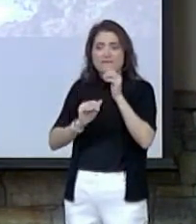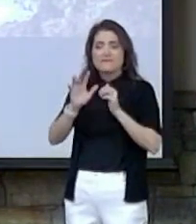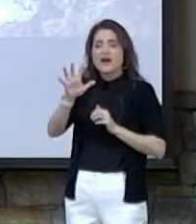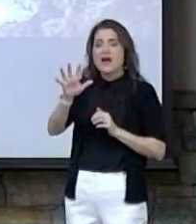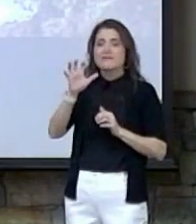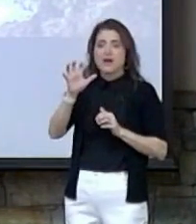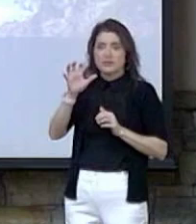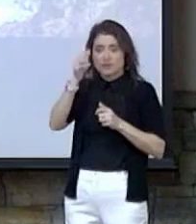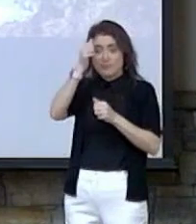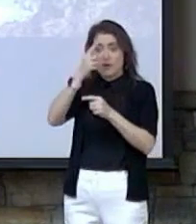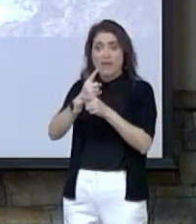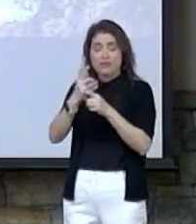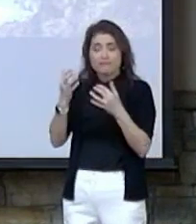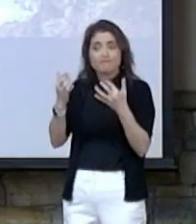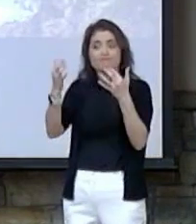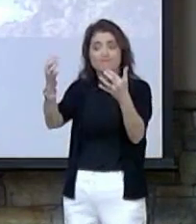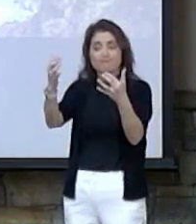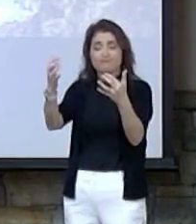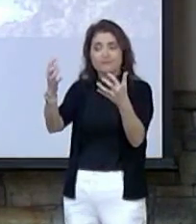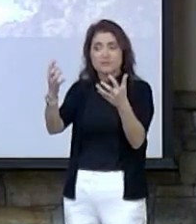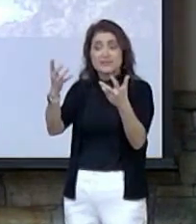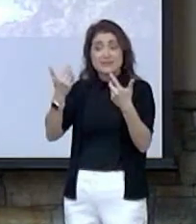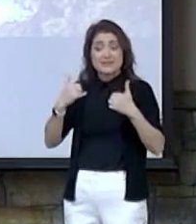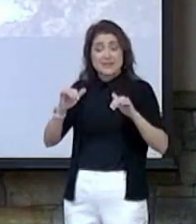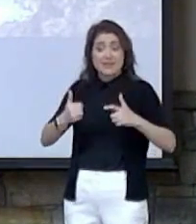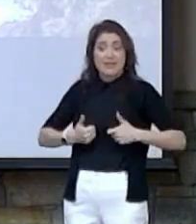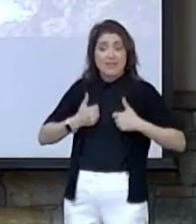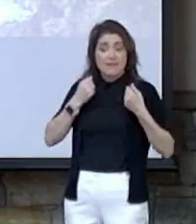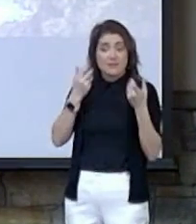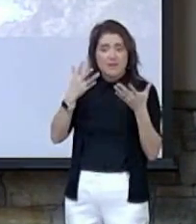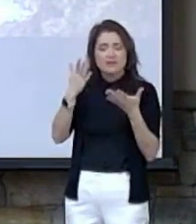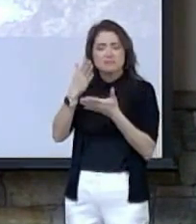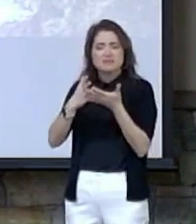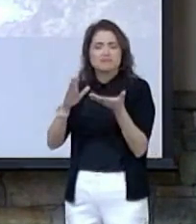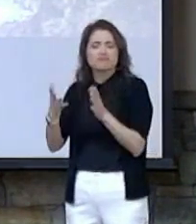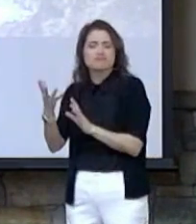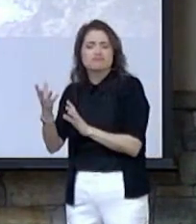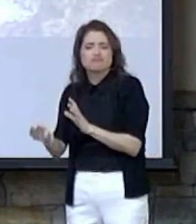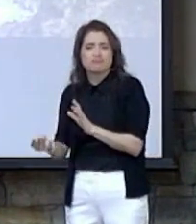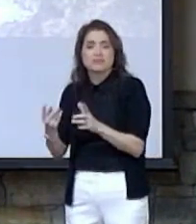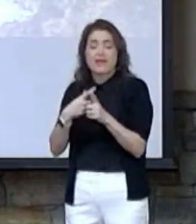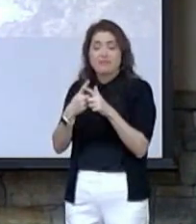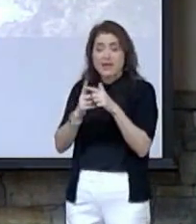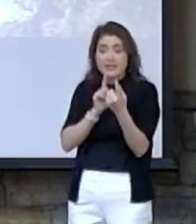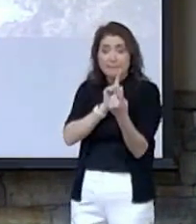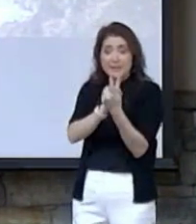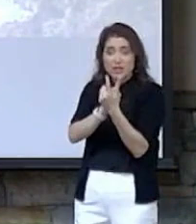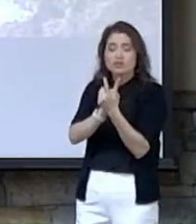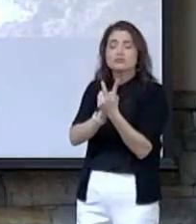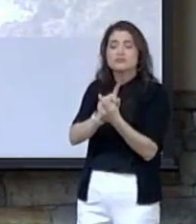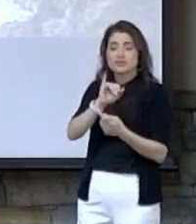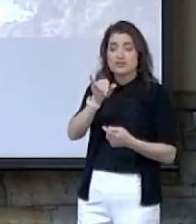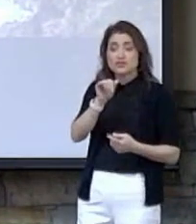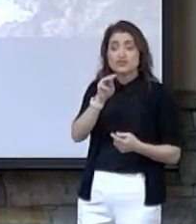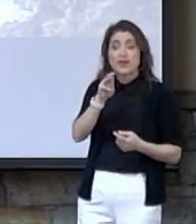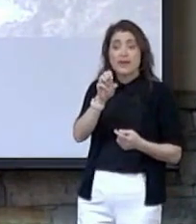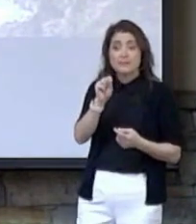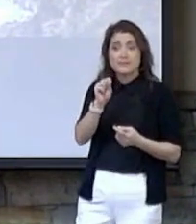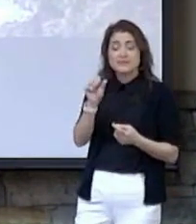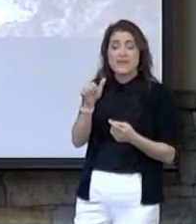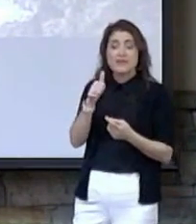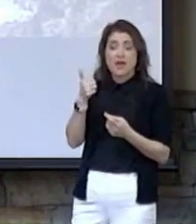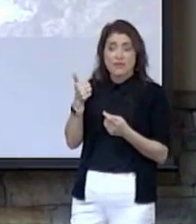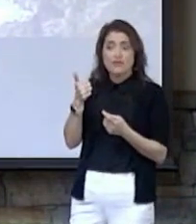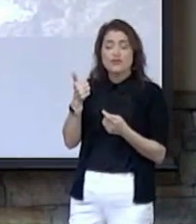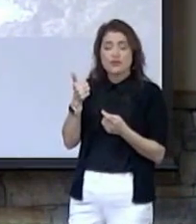still alive, though some have fallen asleep. Then he appeared to James, then to all the apostles. Last of all, as to one